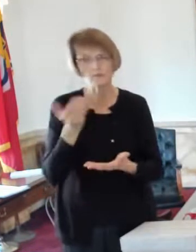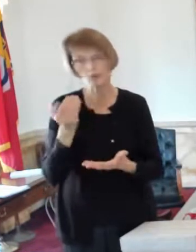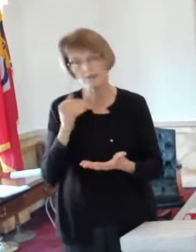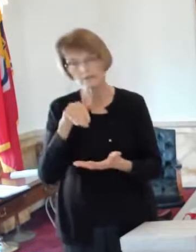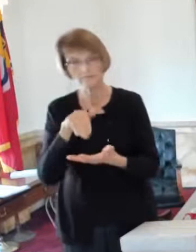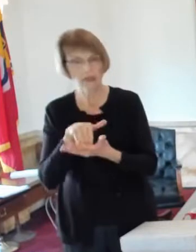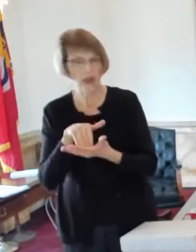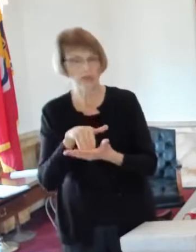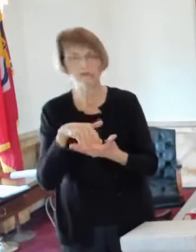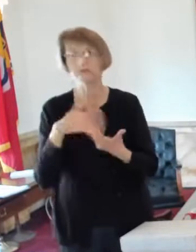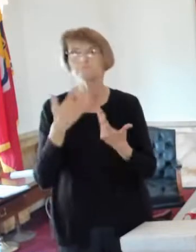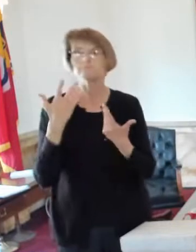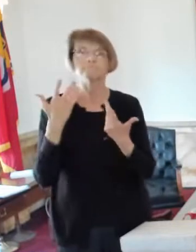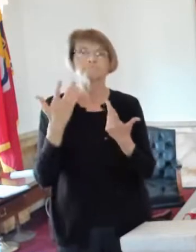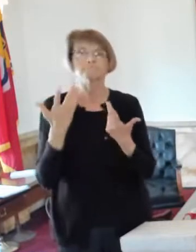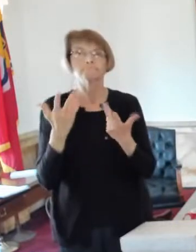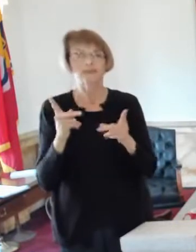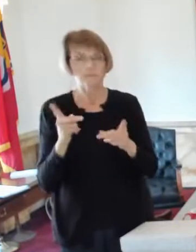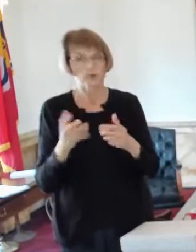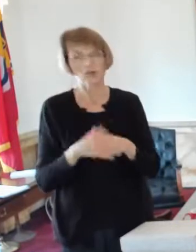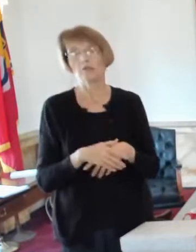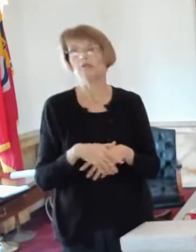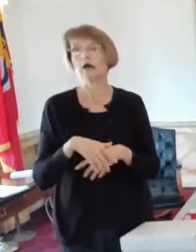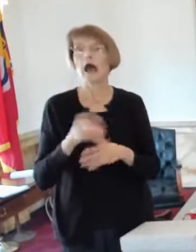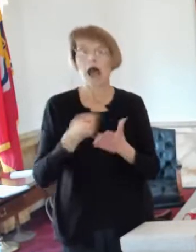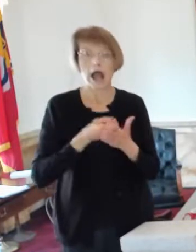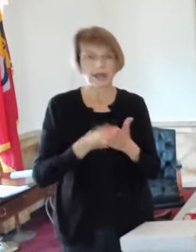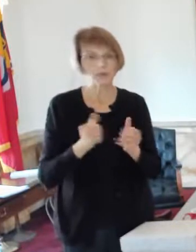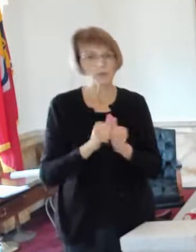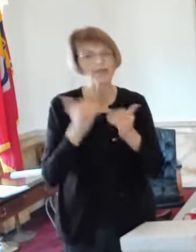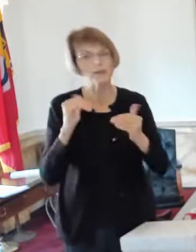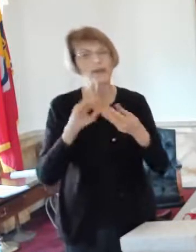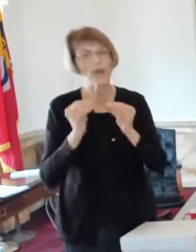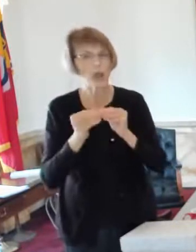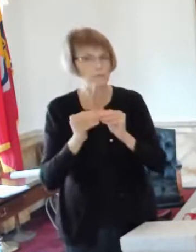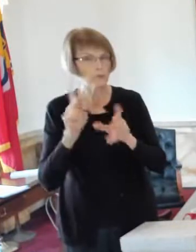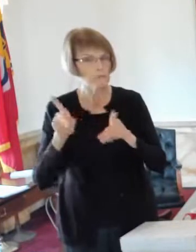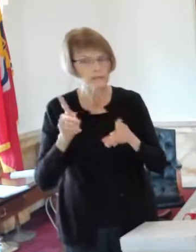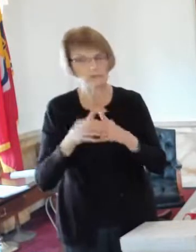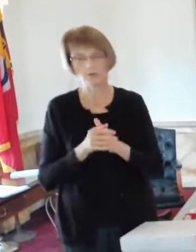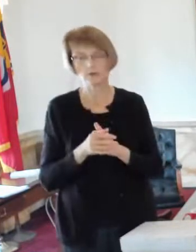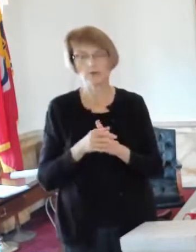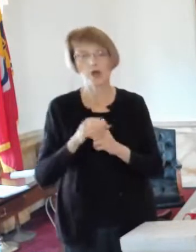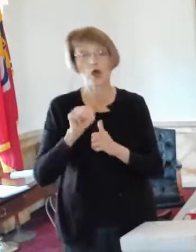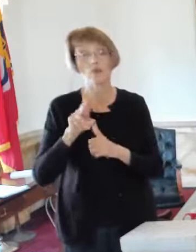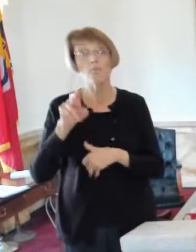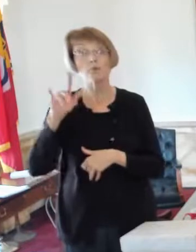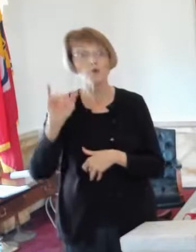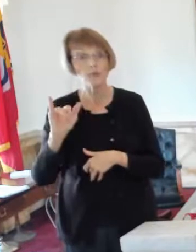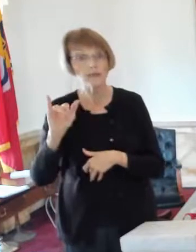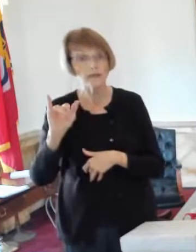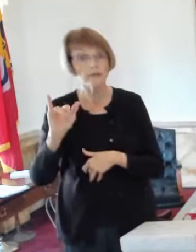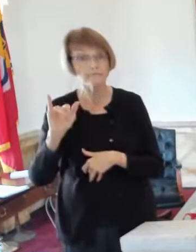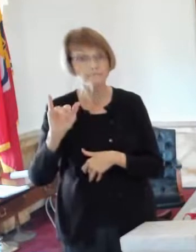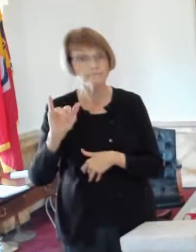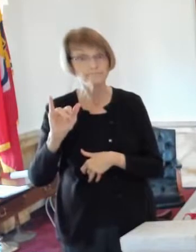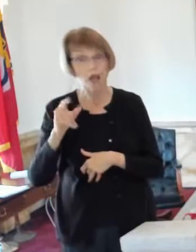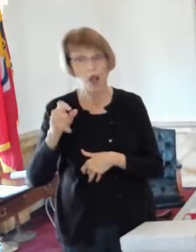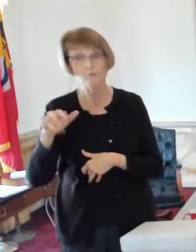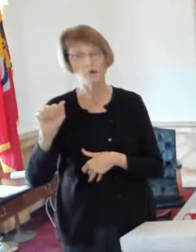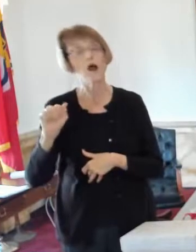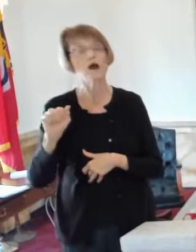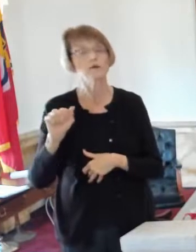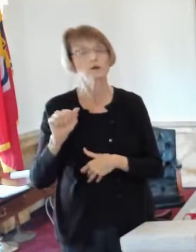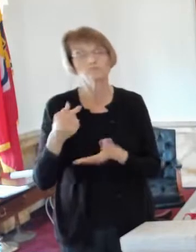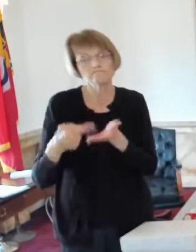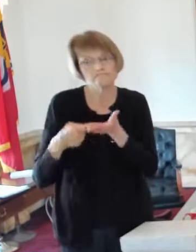number of fans. We are working with the Muni right now on how's the Muni going to be this summer in July. That all